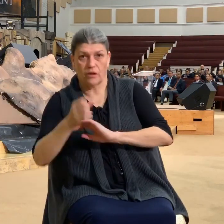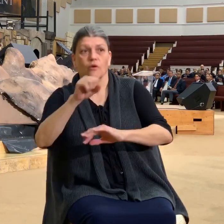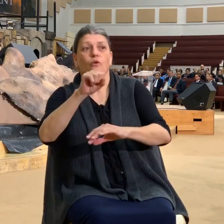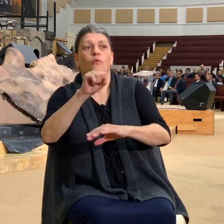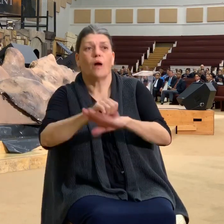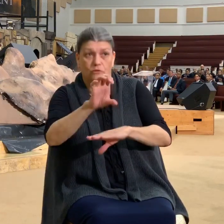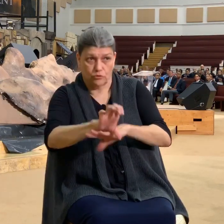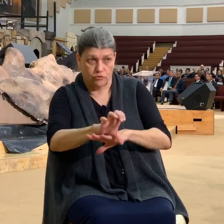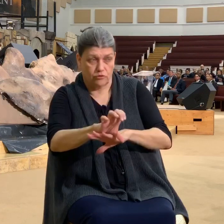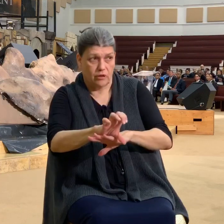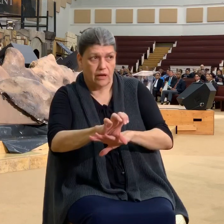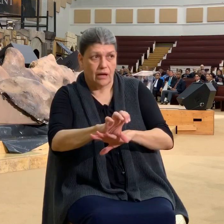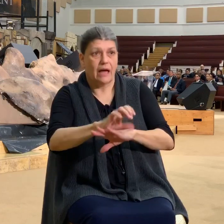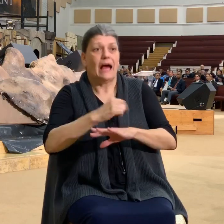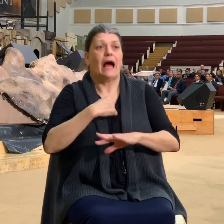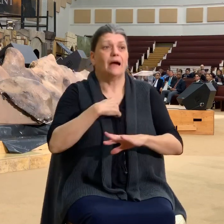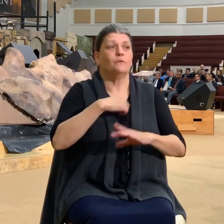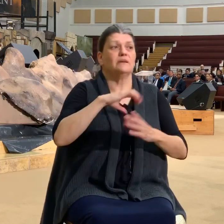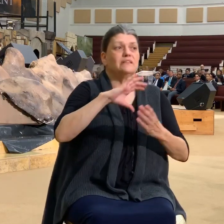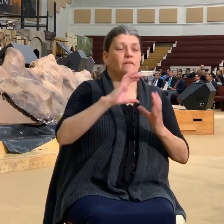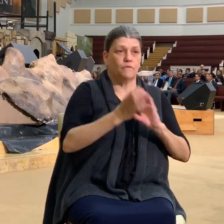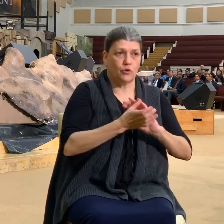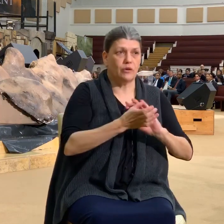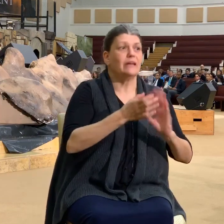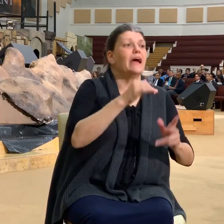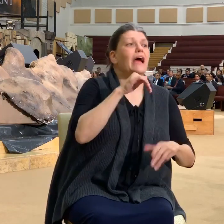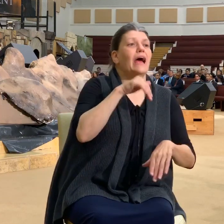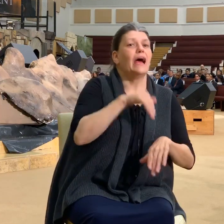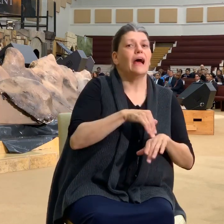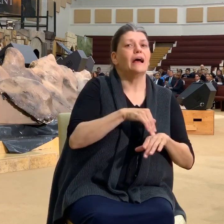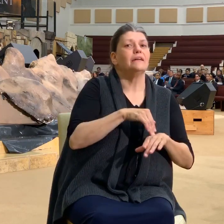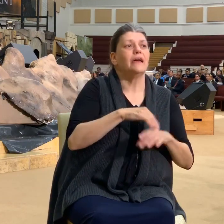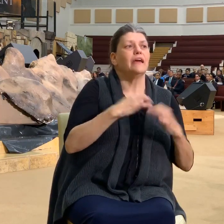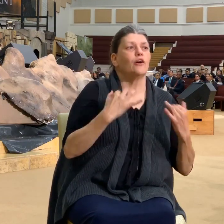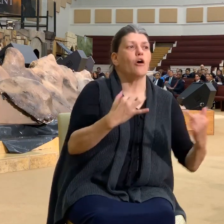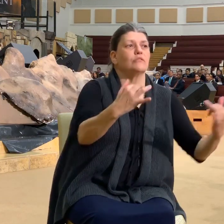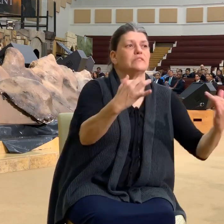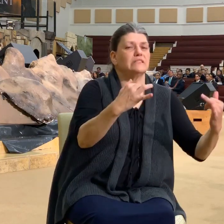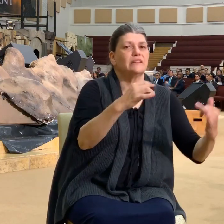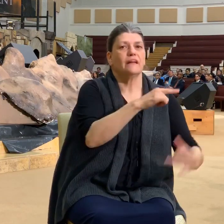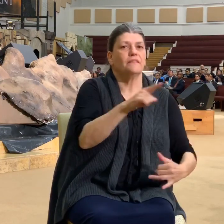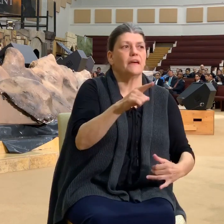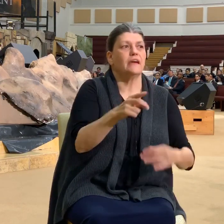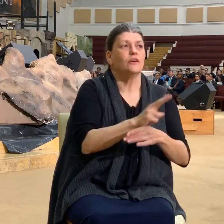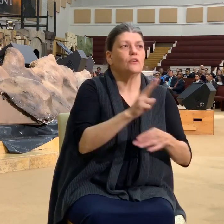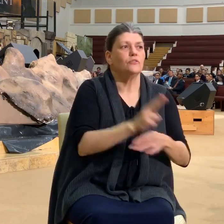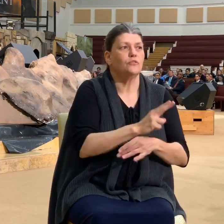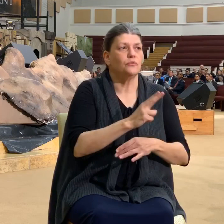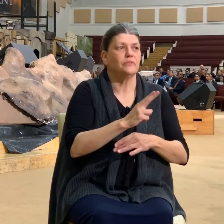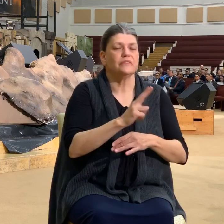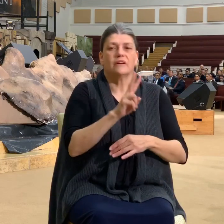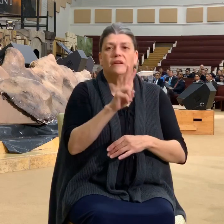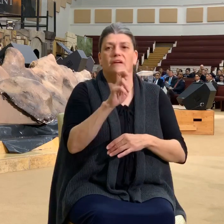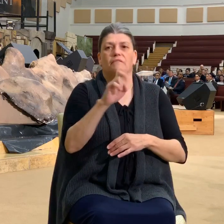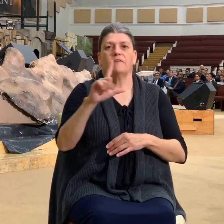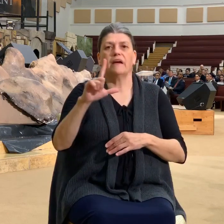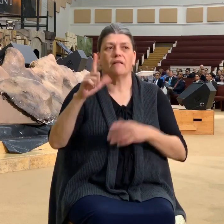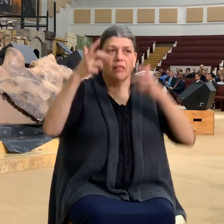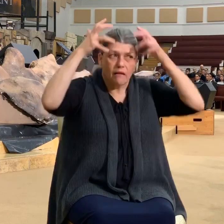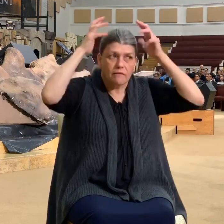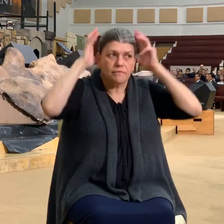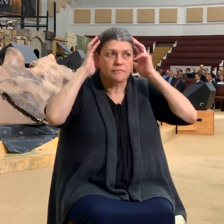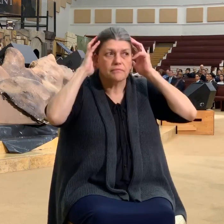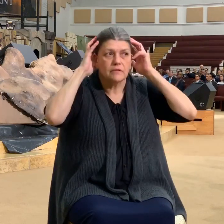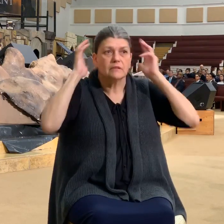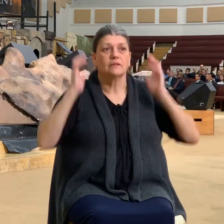was converted at a congregation in a place where they used a cloth veil on the woman's hair, and